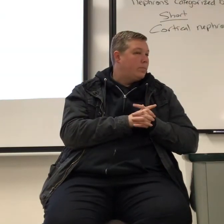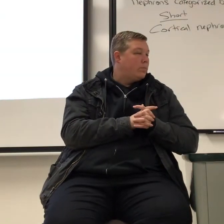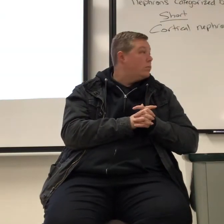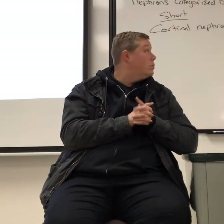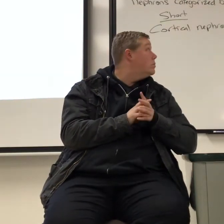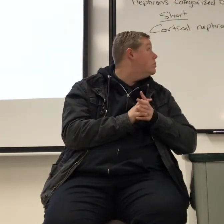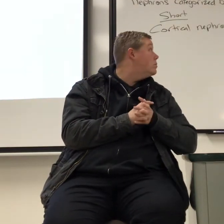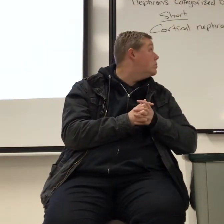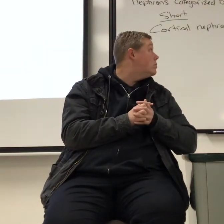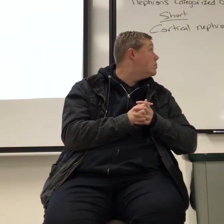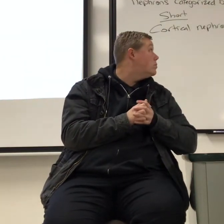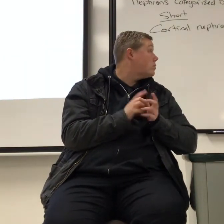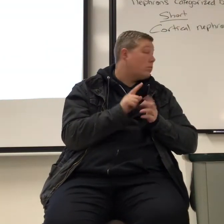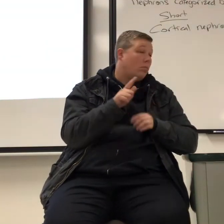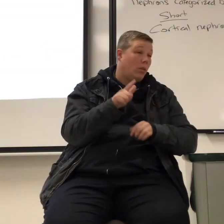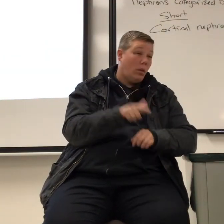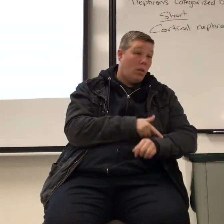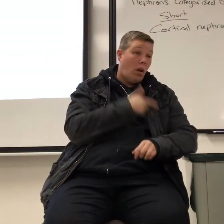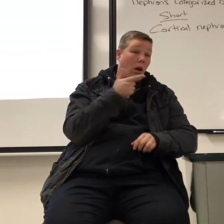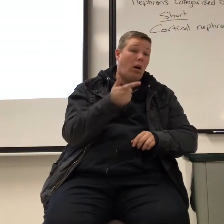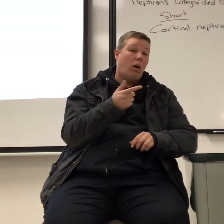the juxtamedullary,